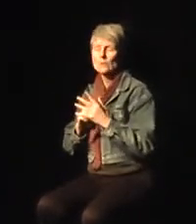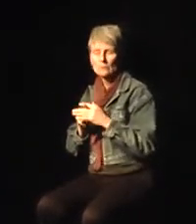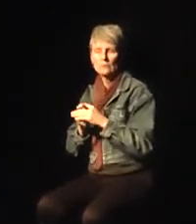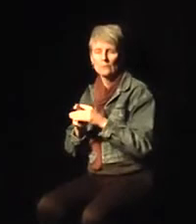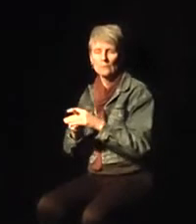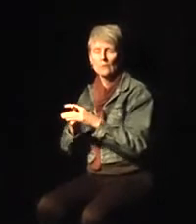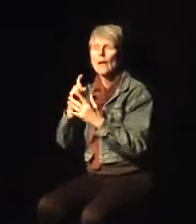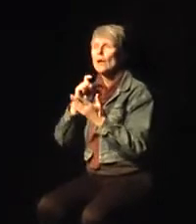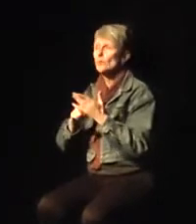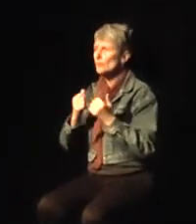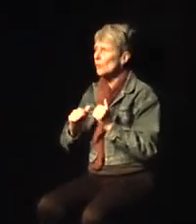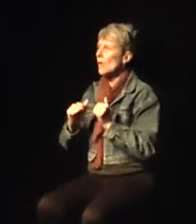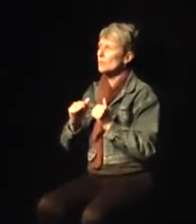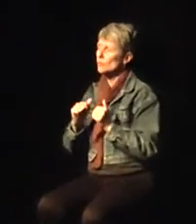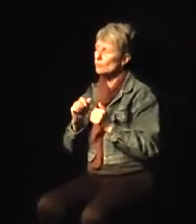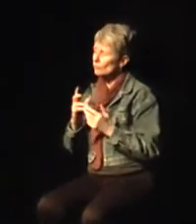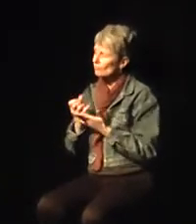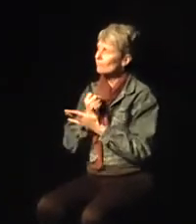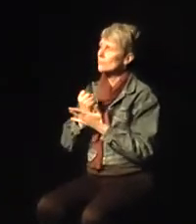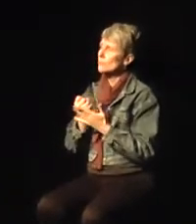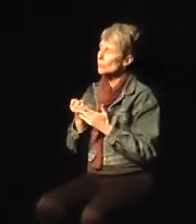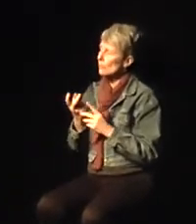make things work in my life.